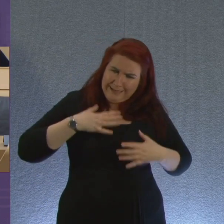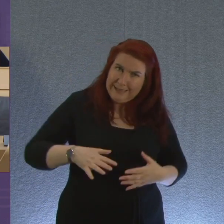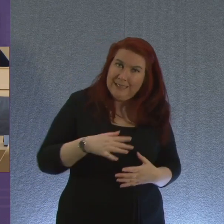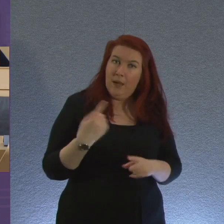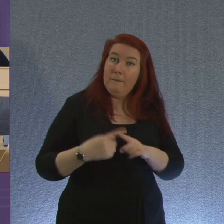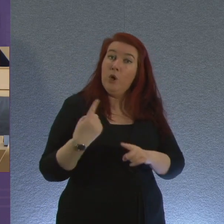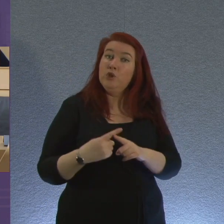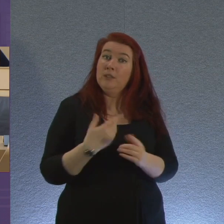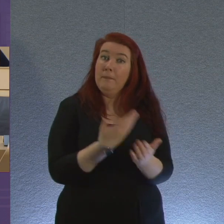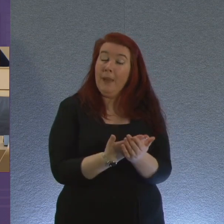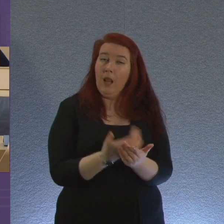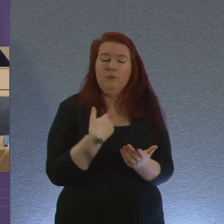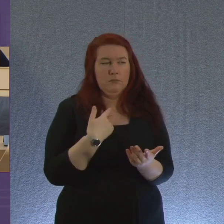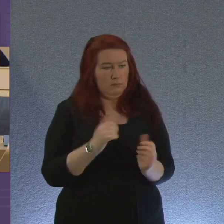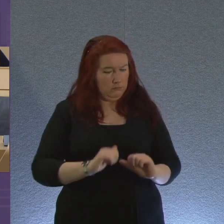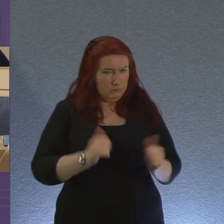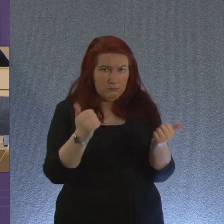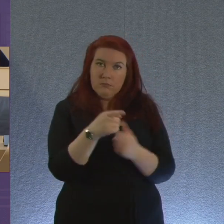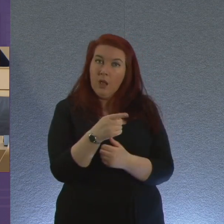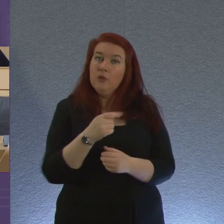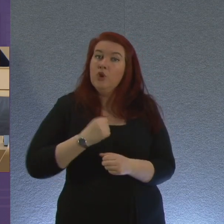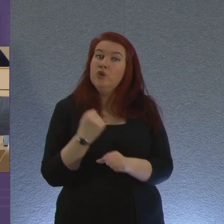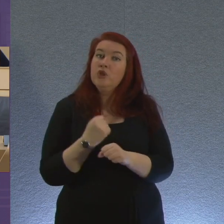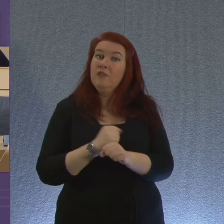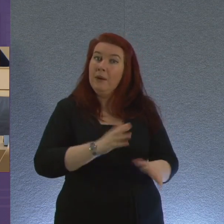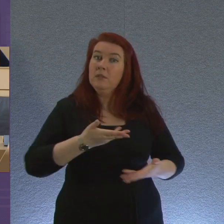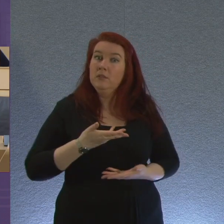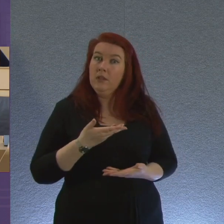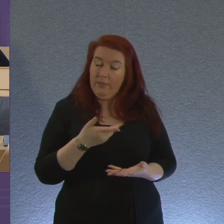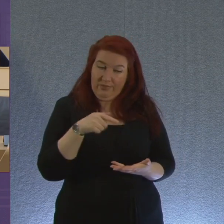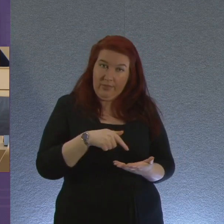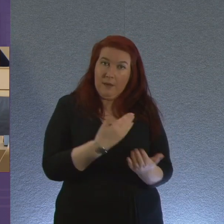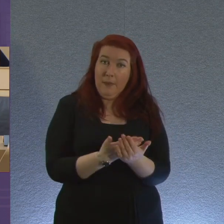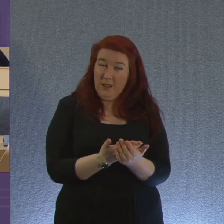it forward. Indeed, I suspect that we